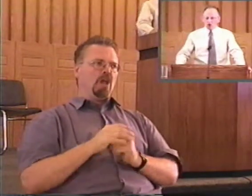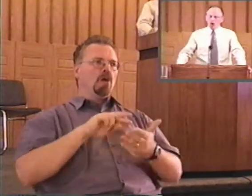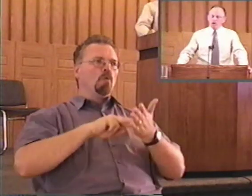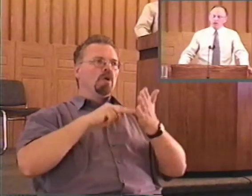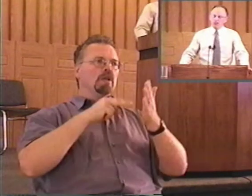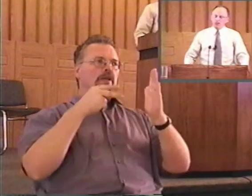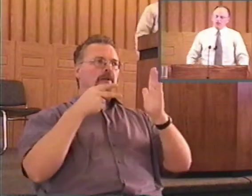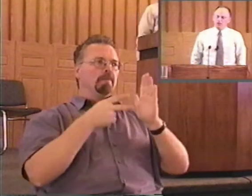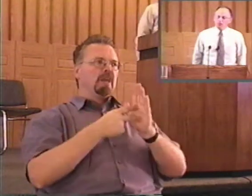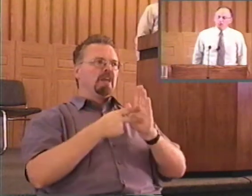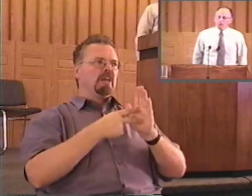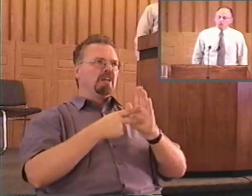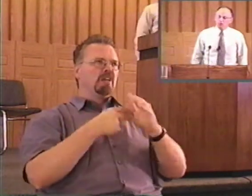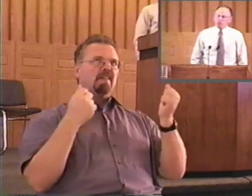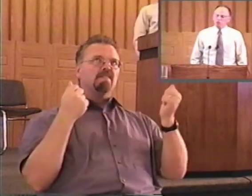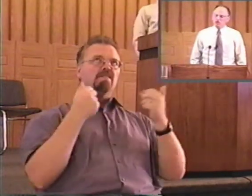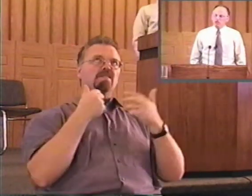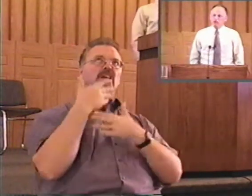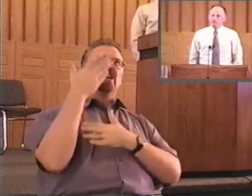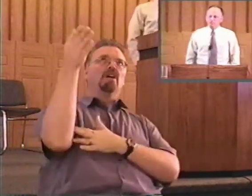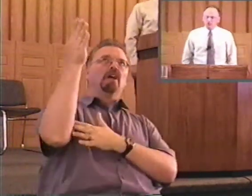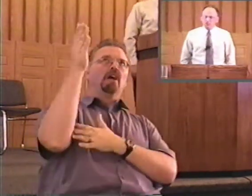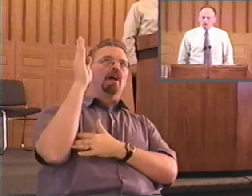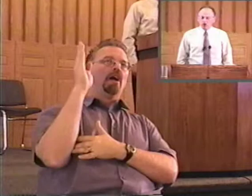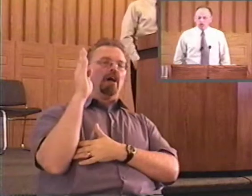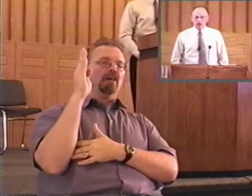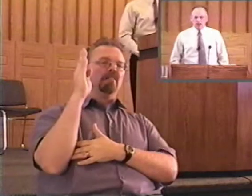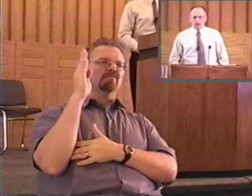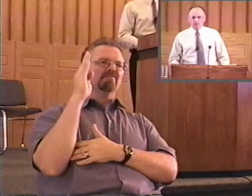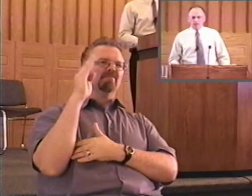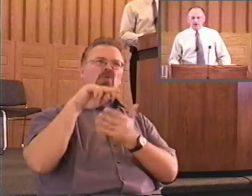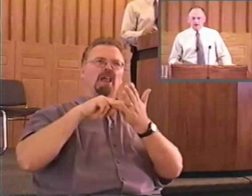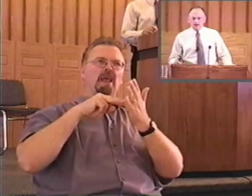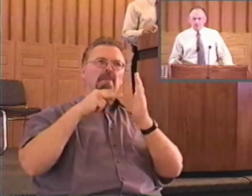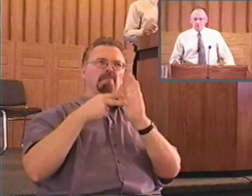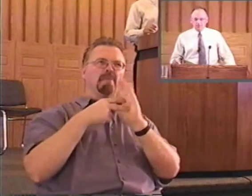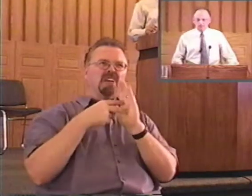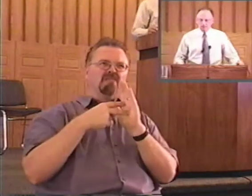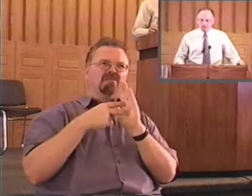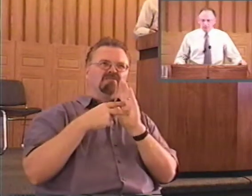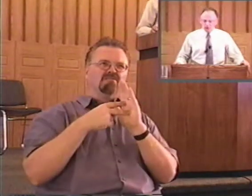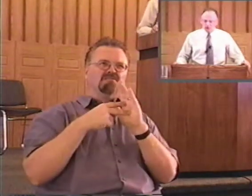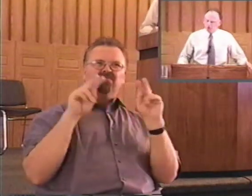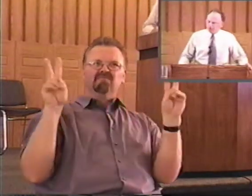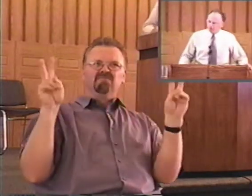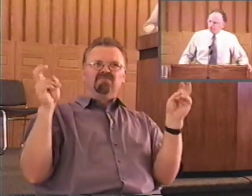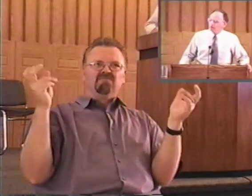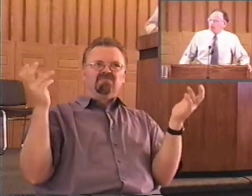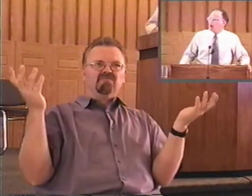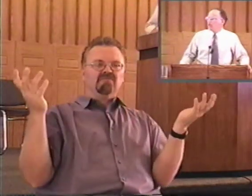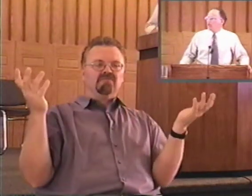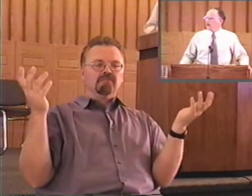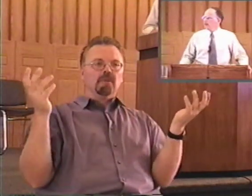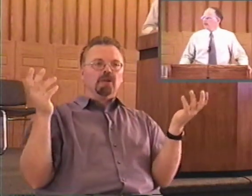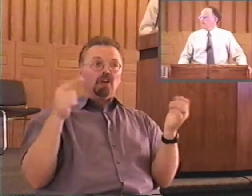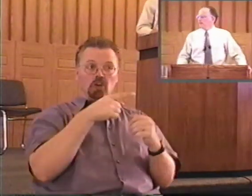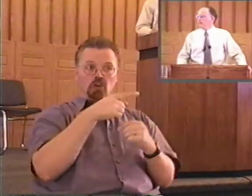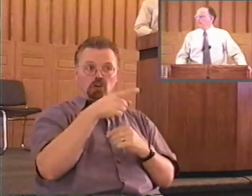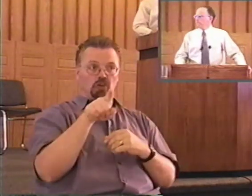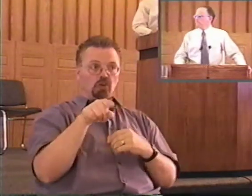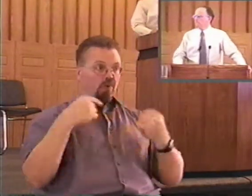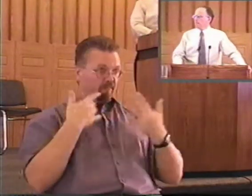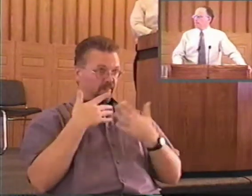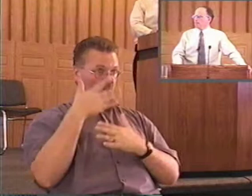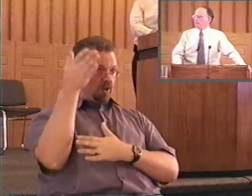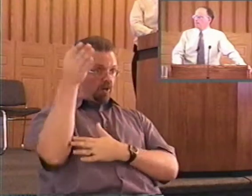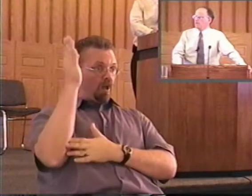fear God? What does it mean to fear God? Do you fear God?